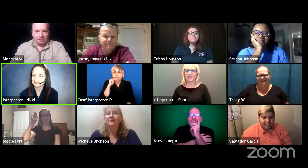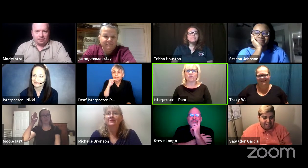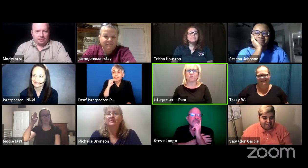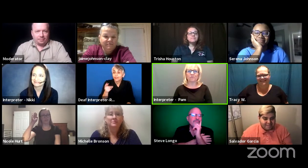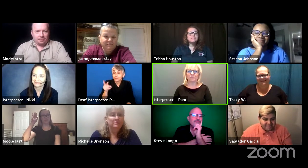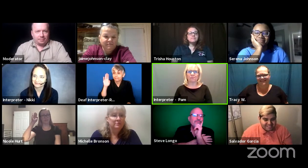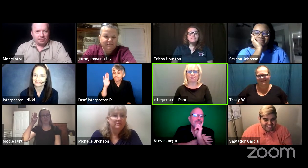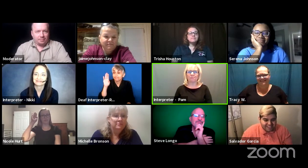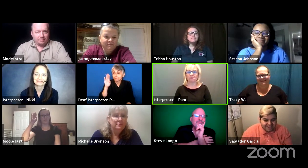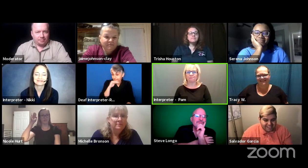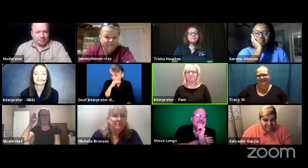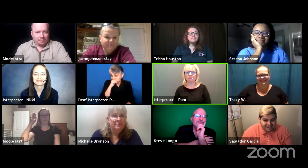Nicole.